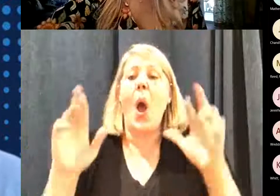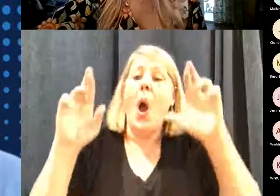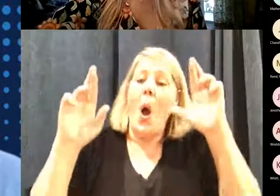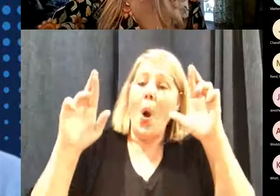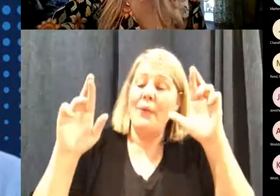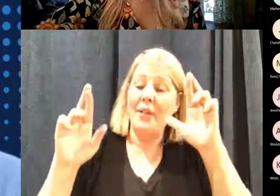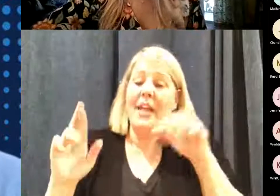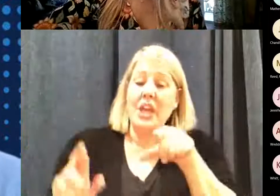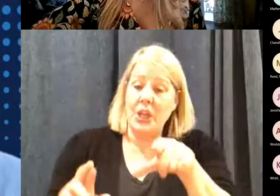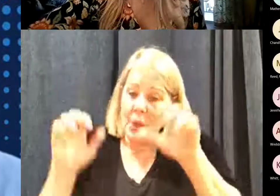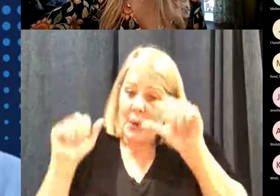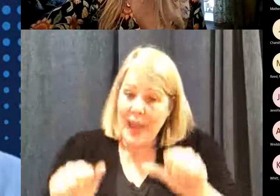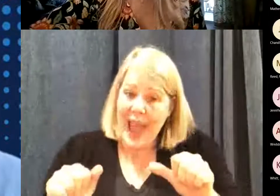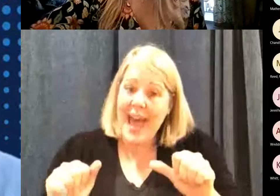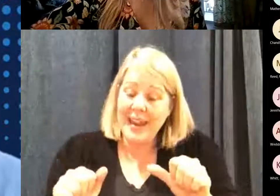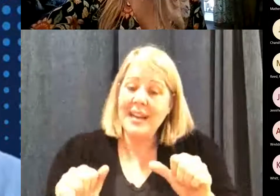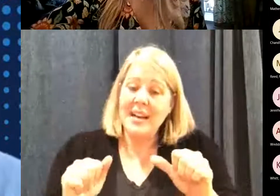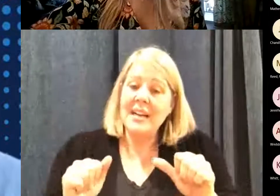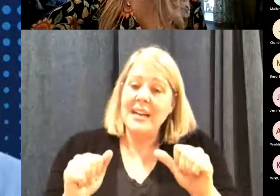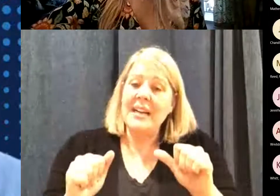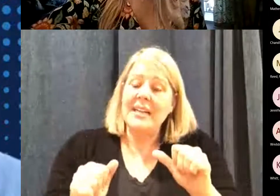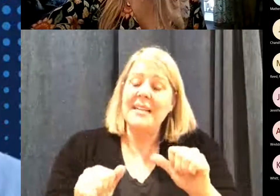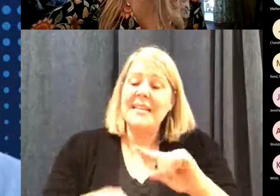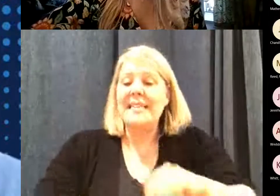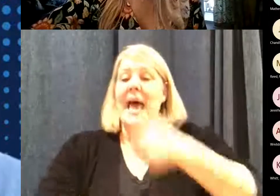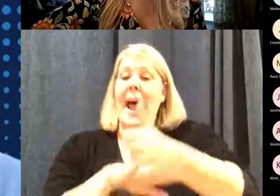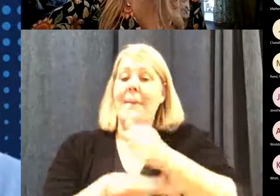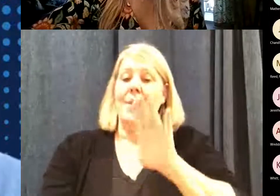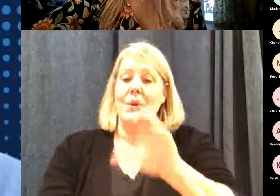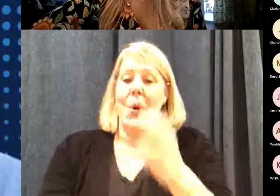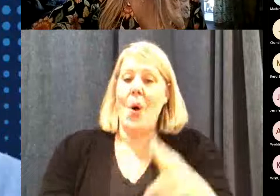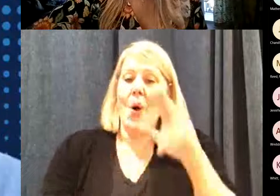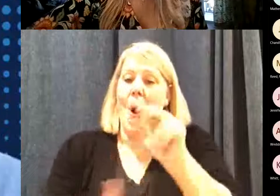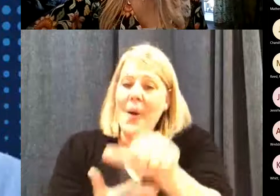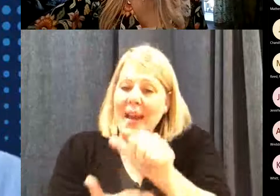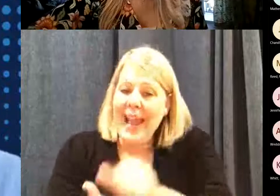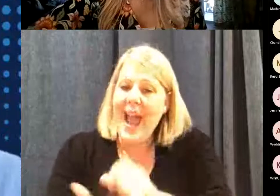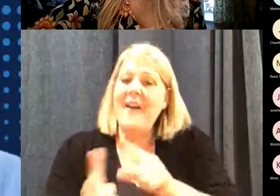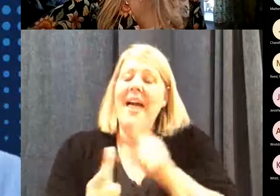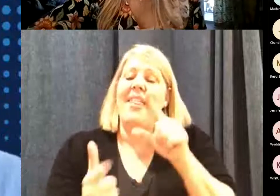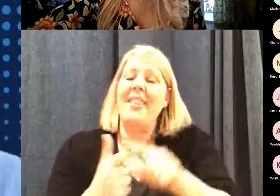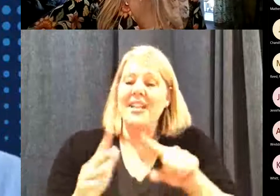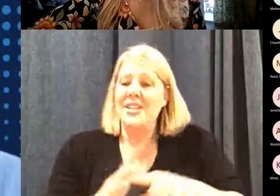this resource and get an account and begin to share and give us feedback on what you think.